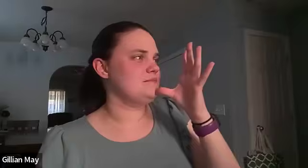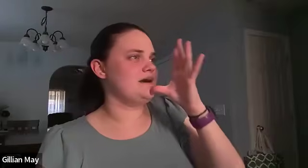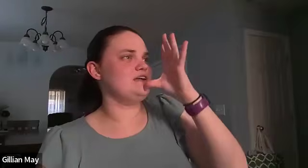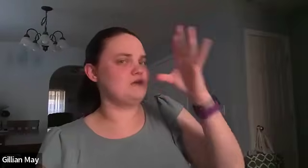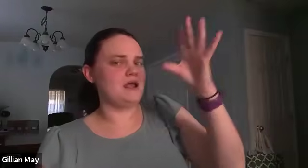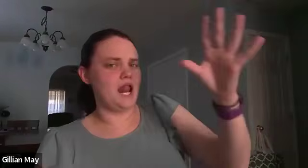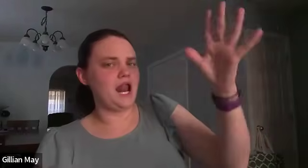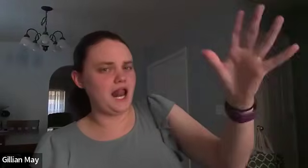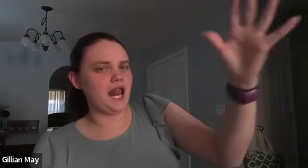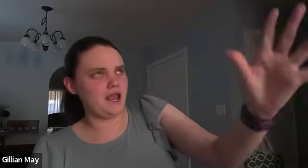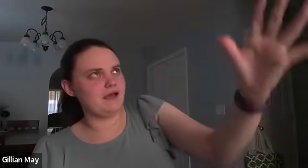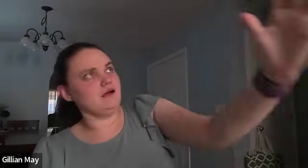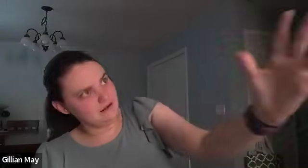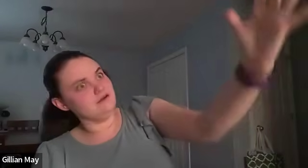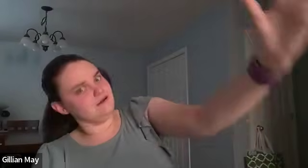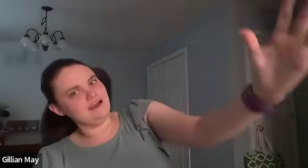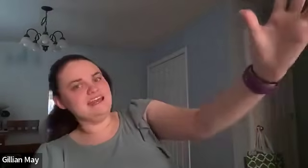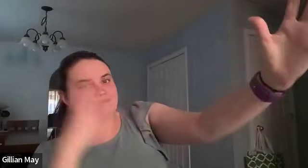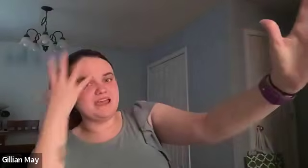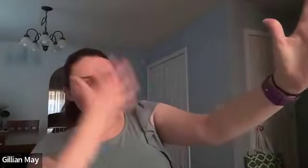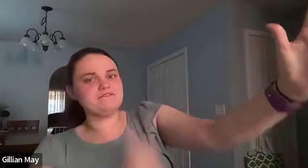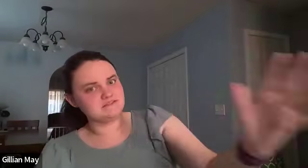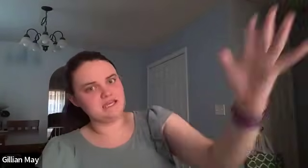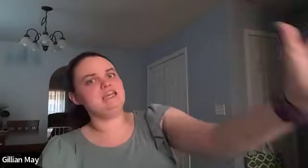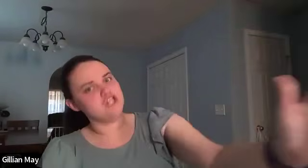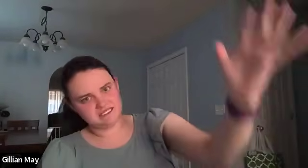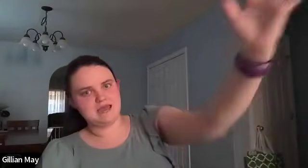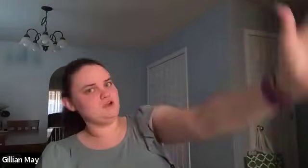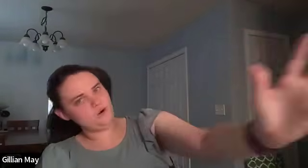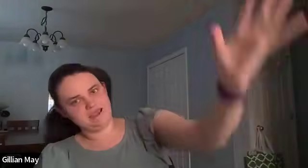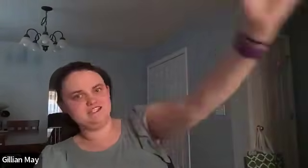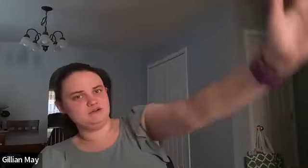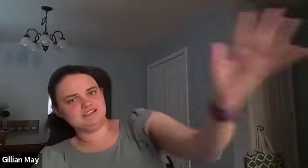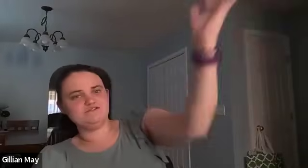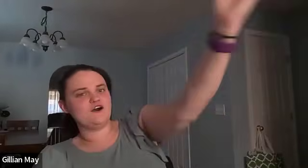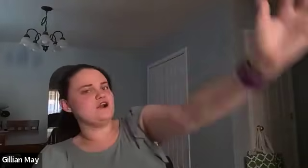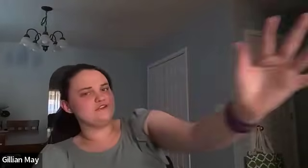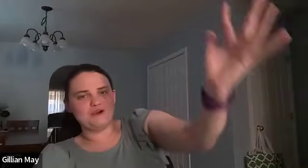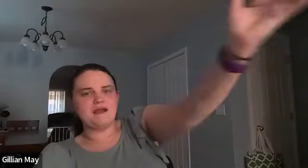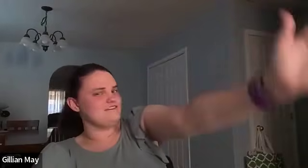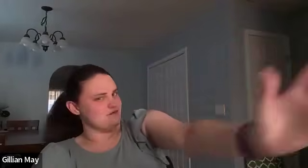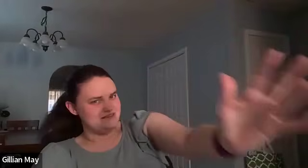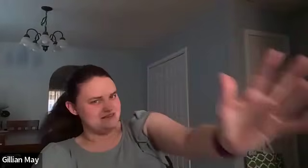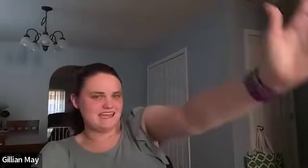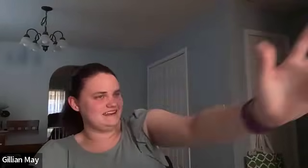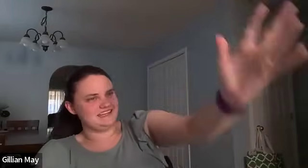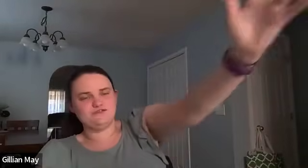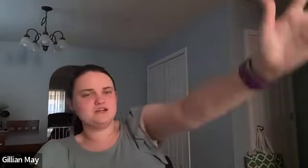went, my great, and he made the face of like it just kept going and doing this farther away from his hand, like as far